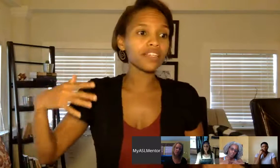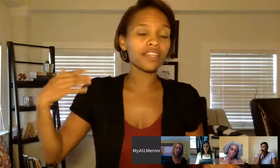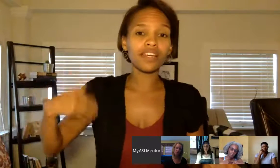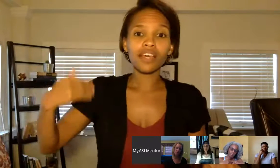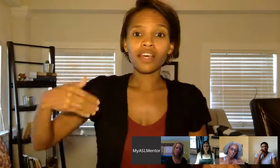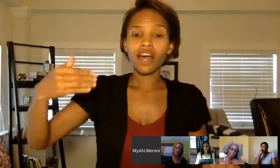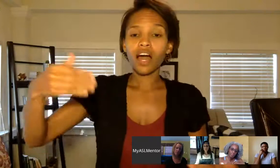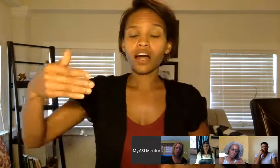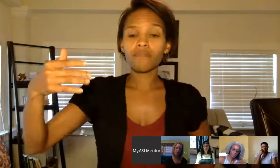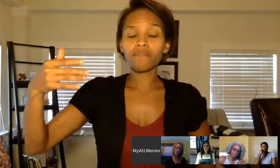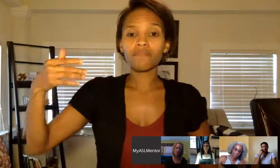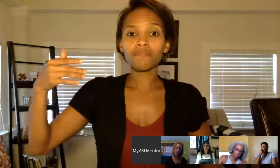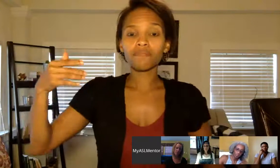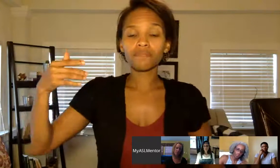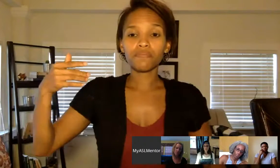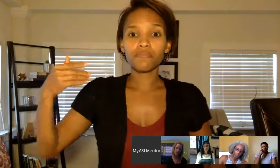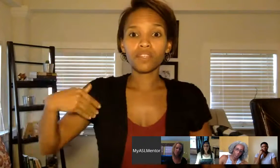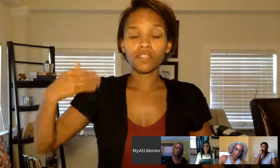frequently.